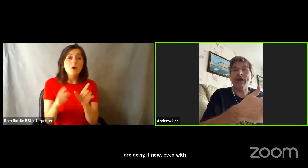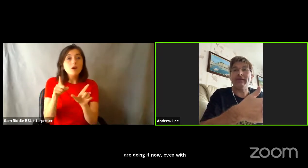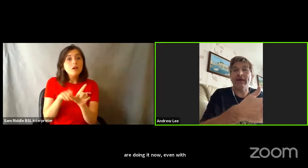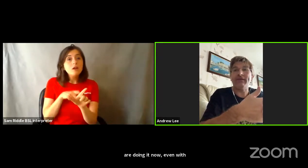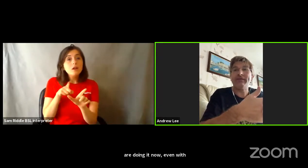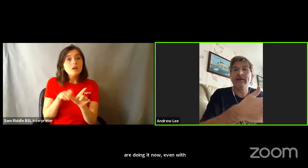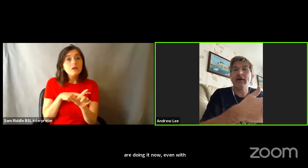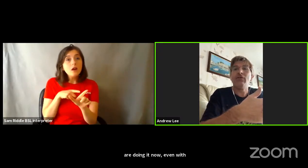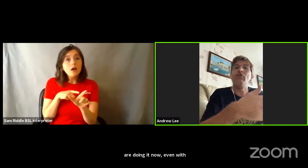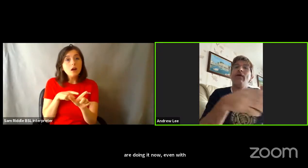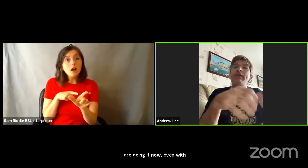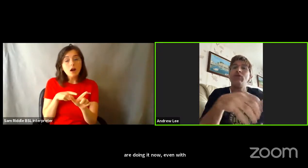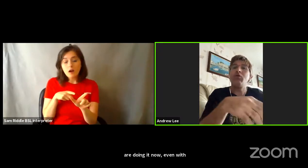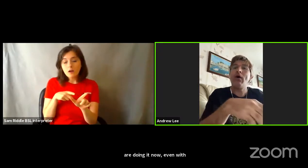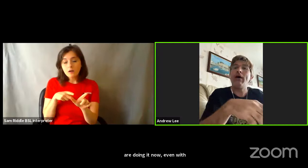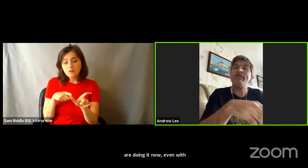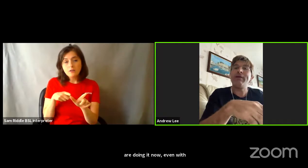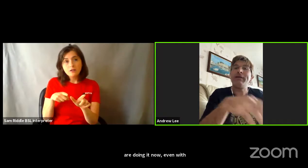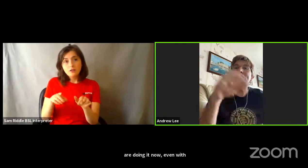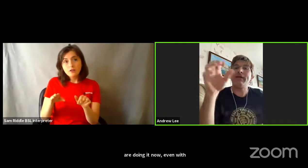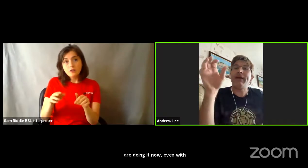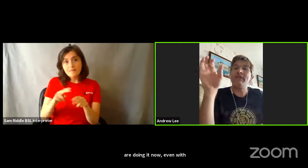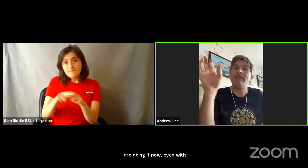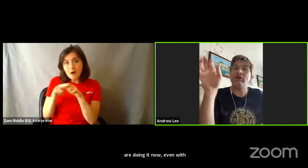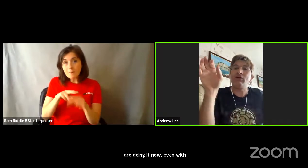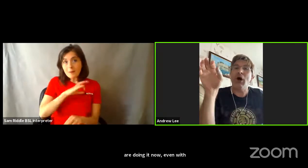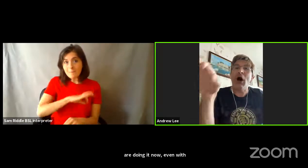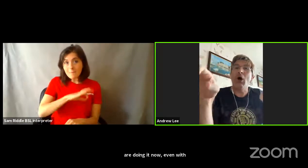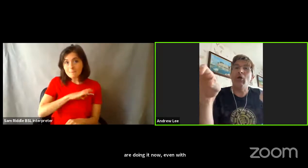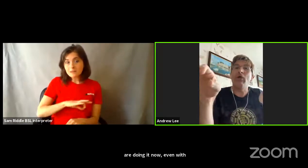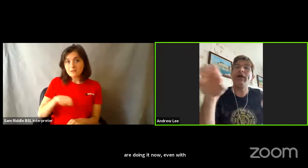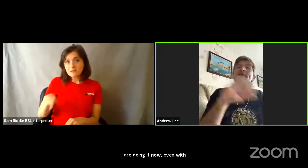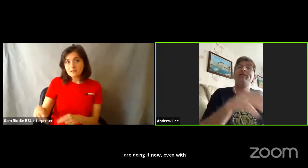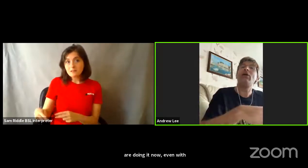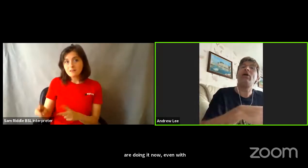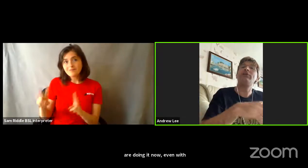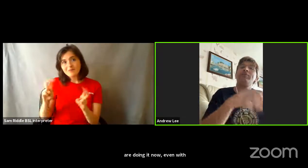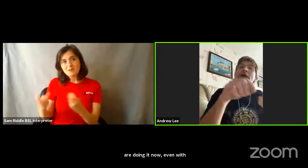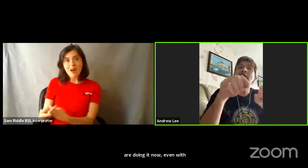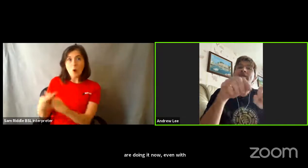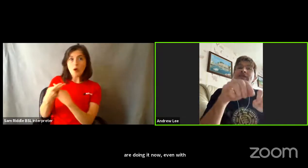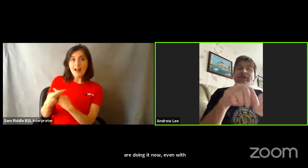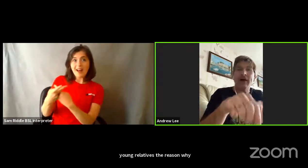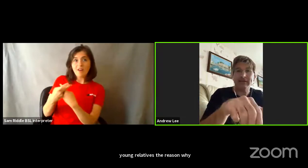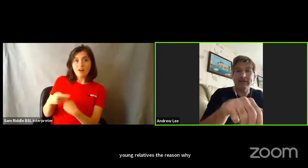young relatives. The reason why families are in such a hole is because